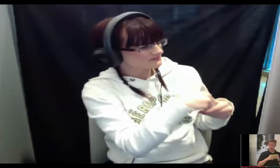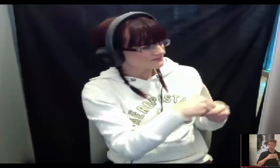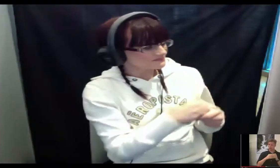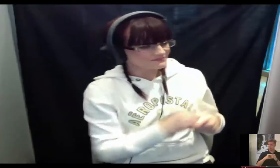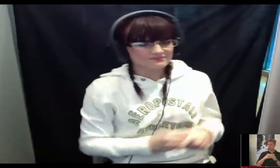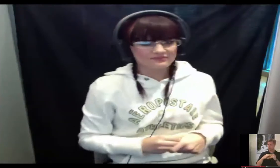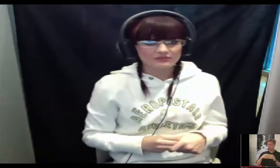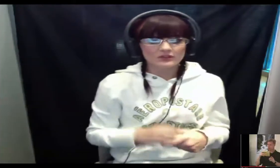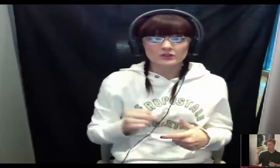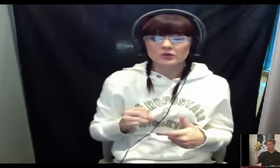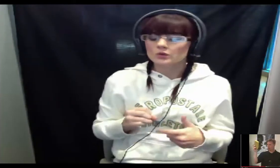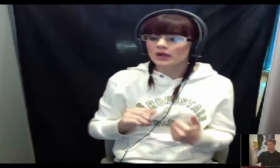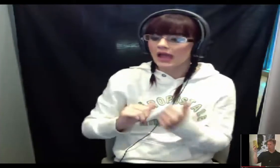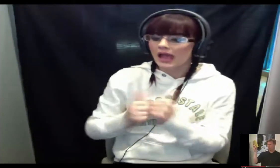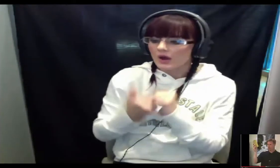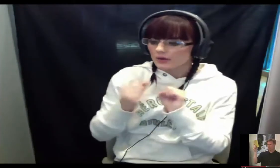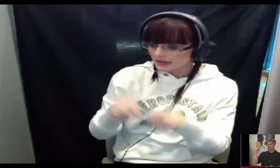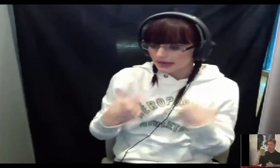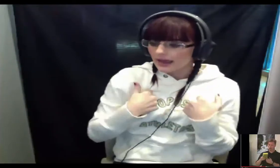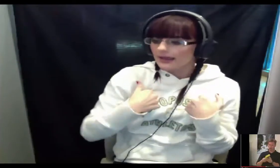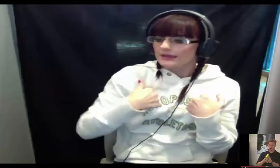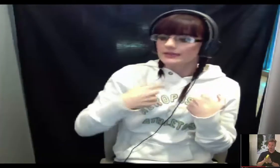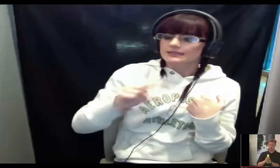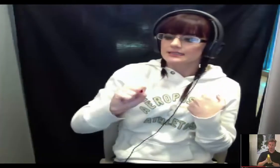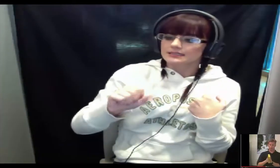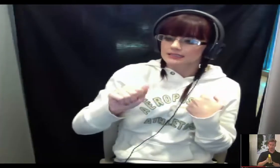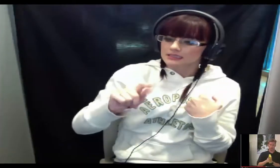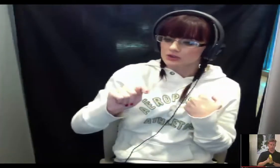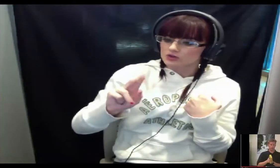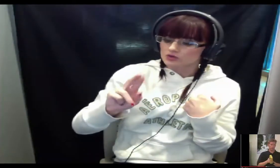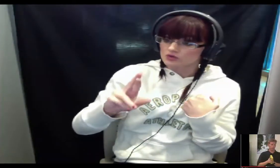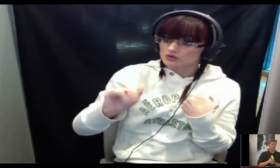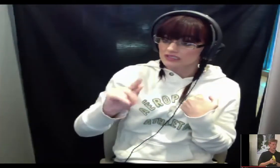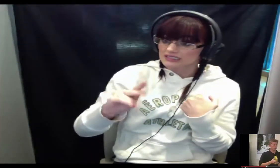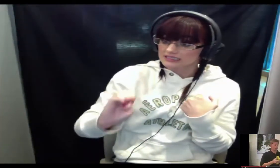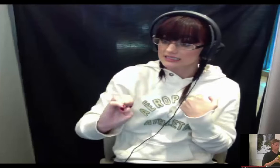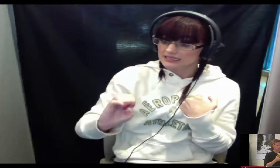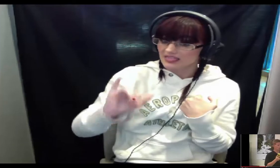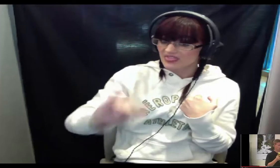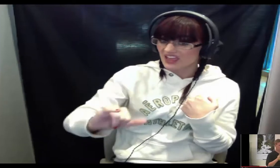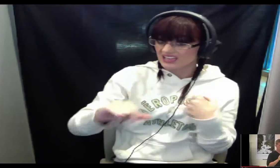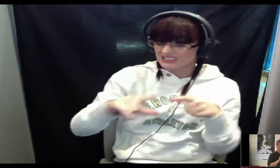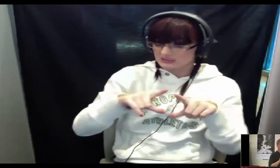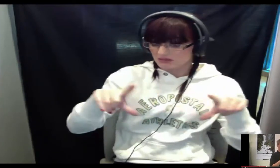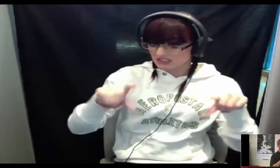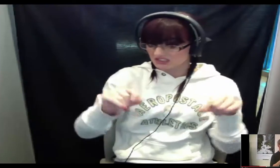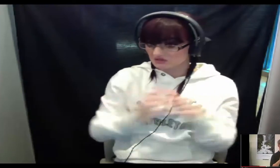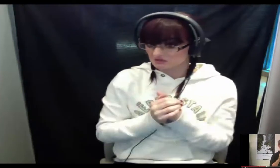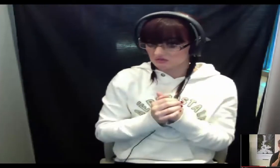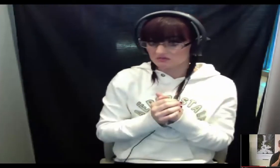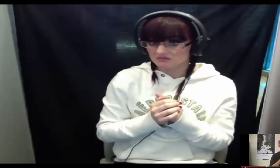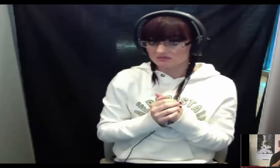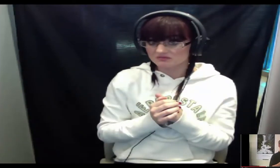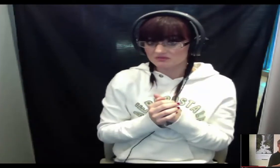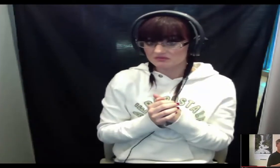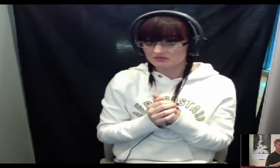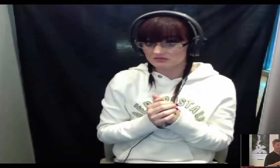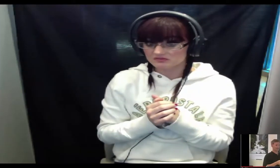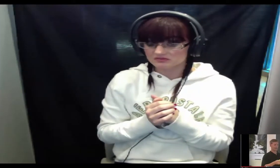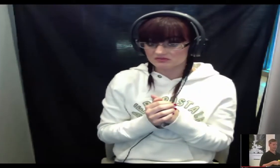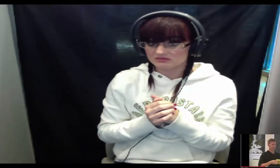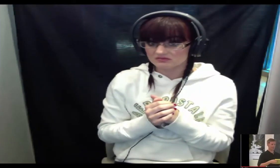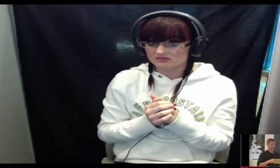Okay. Submerge it to a point where if I tried to mop up a spill or something with this, that it wouldn't